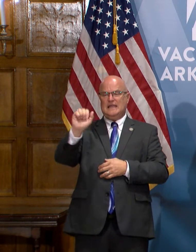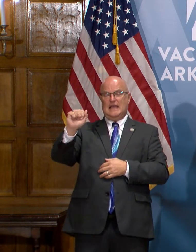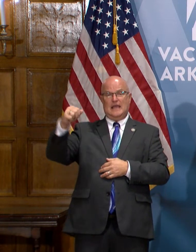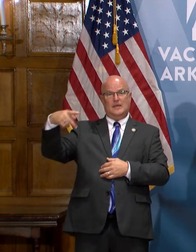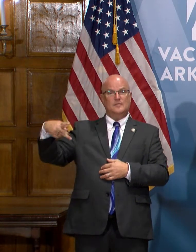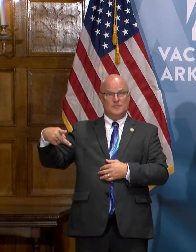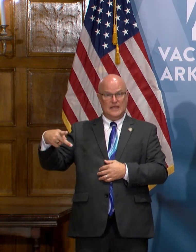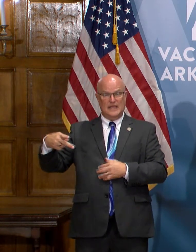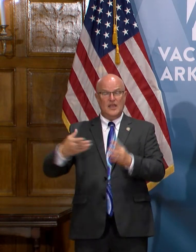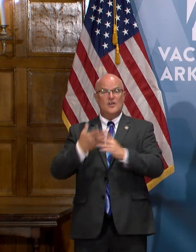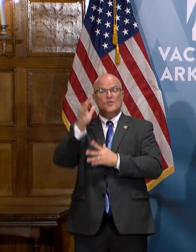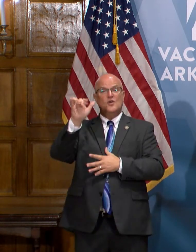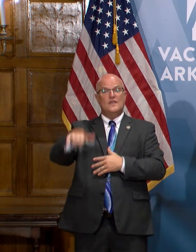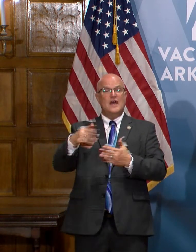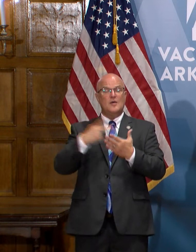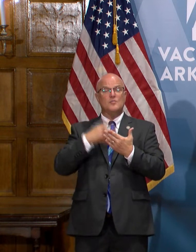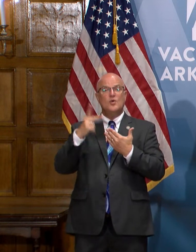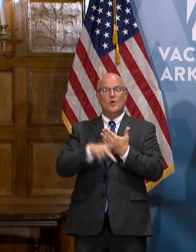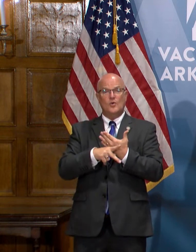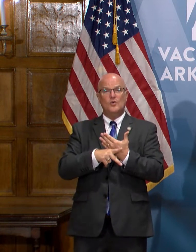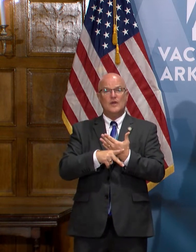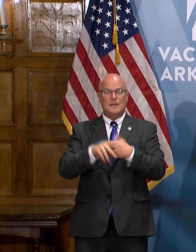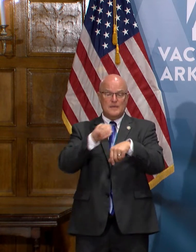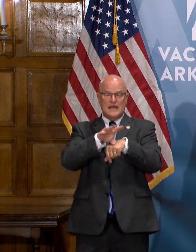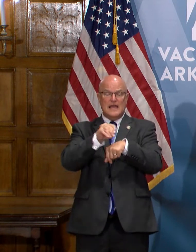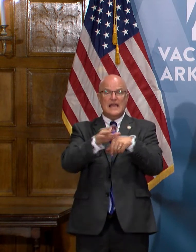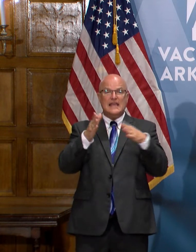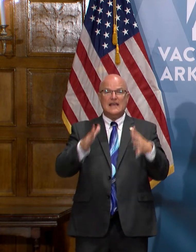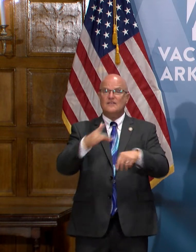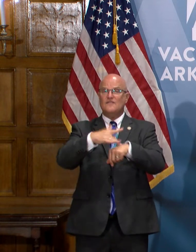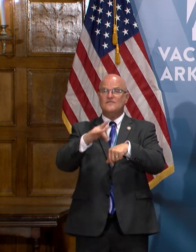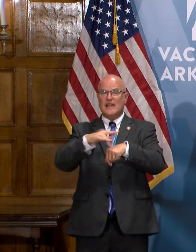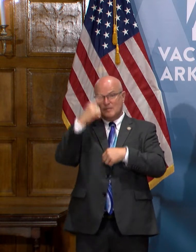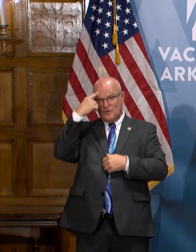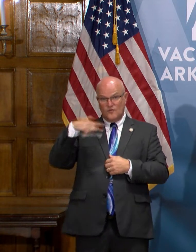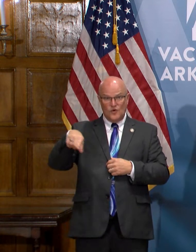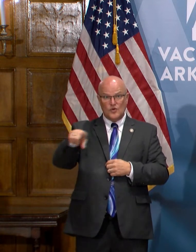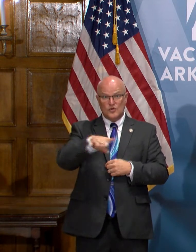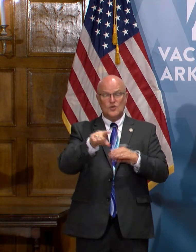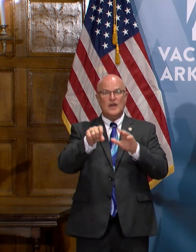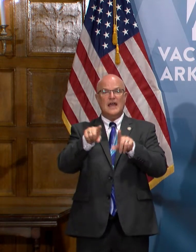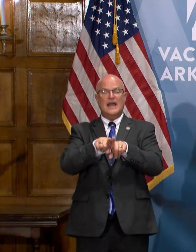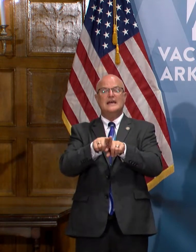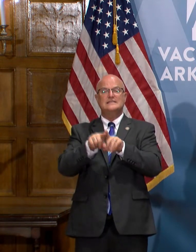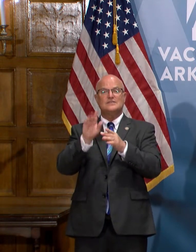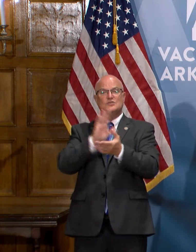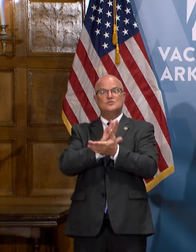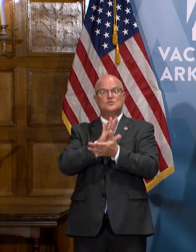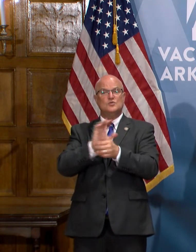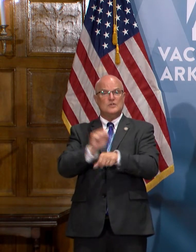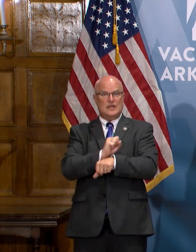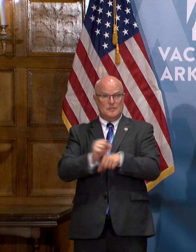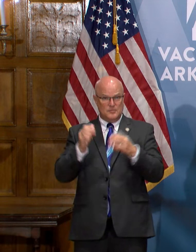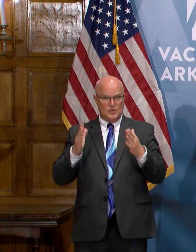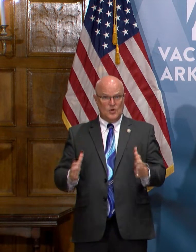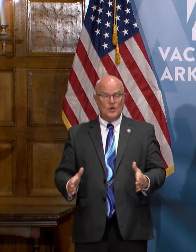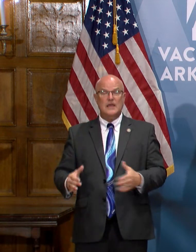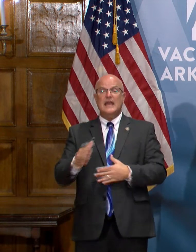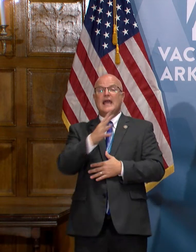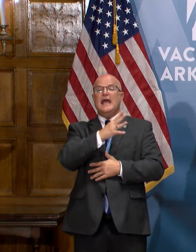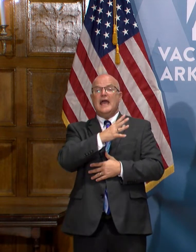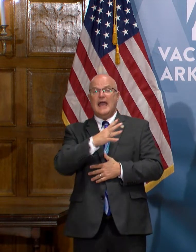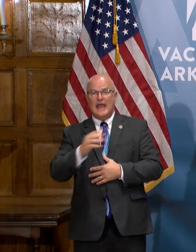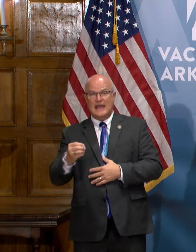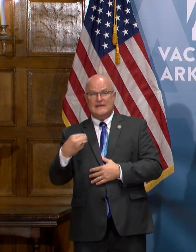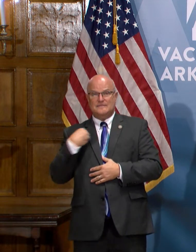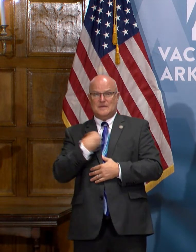Program. And through that program, counselors are available to you as a school employee and for